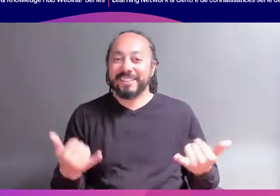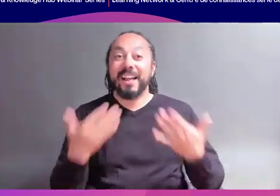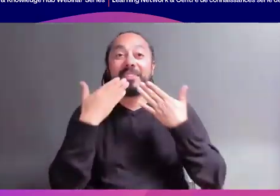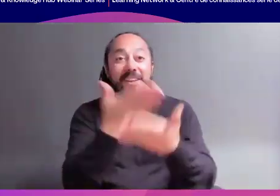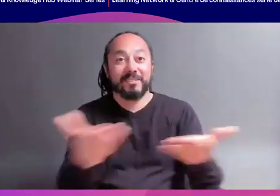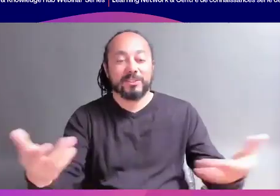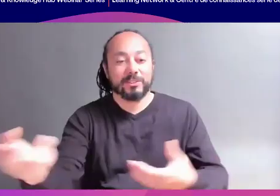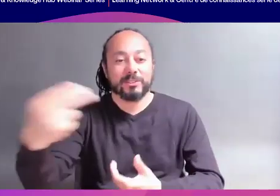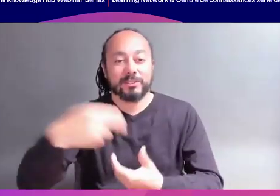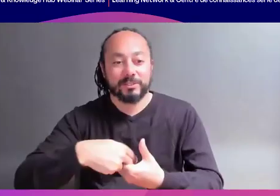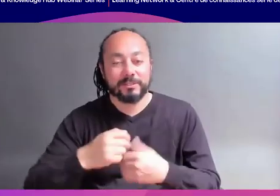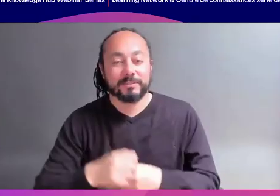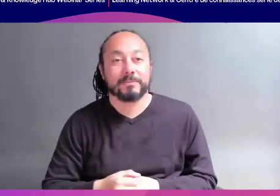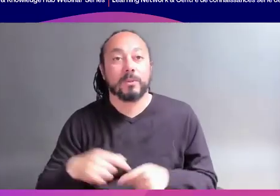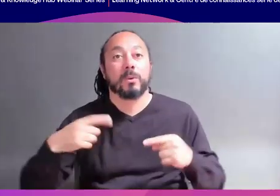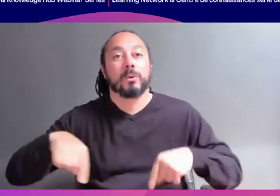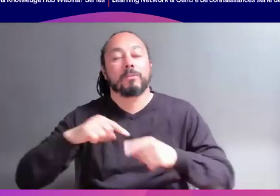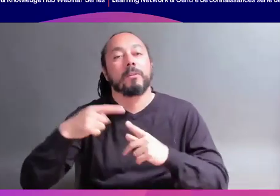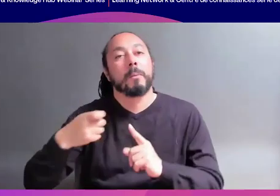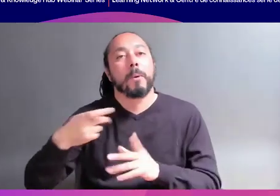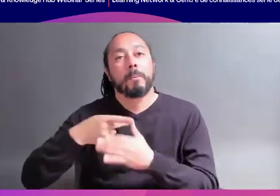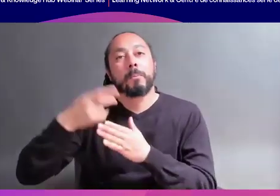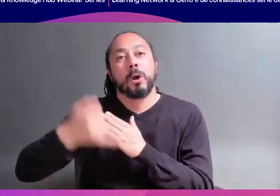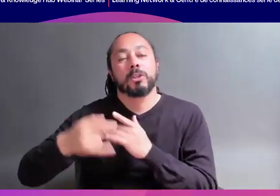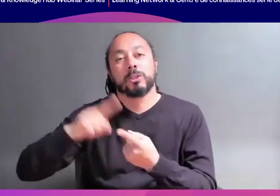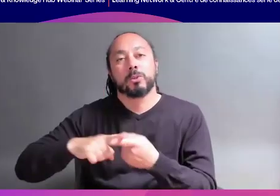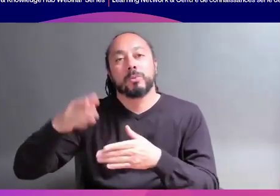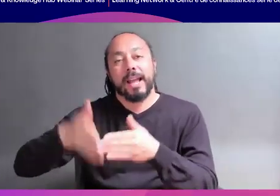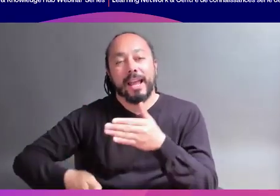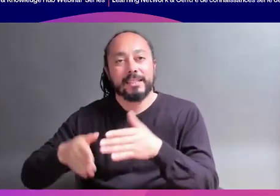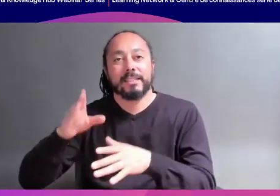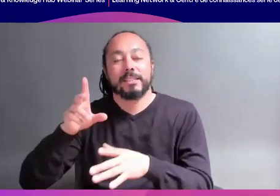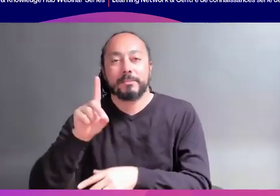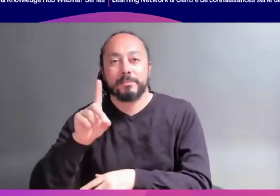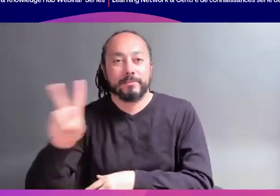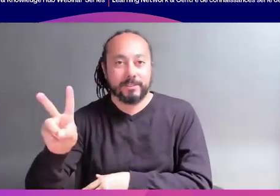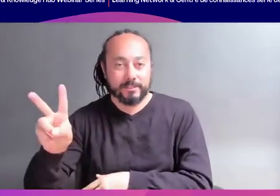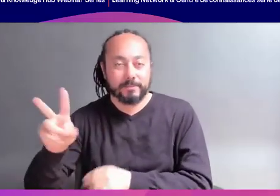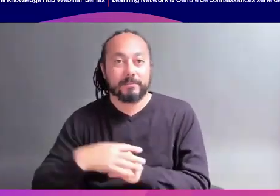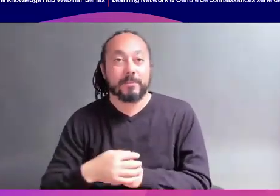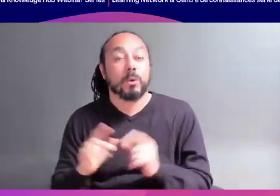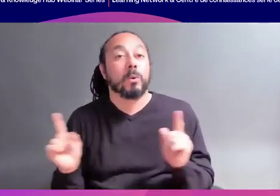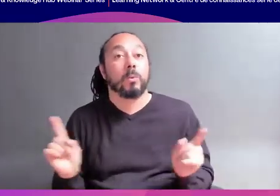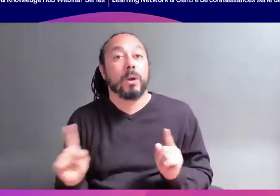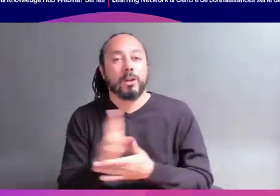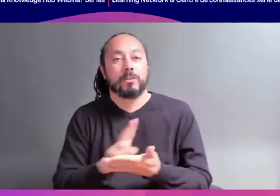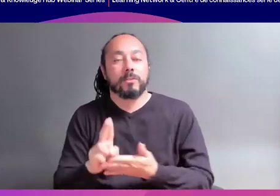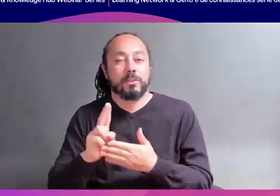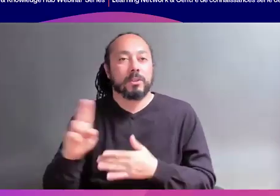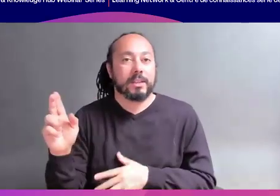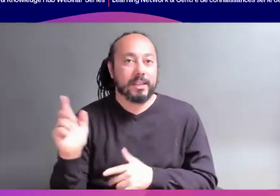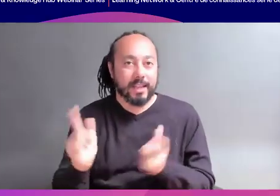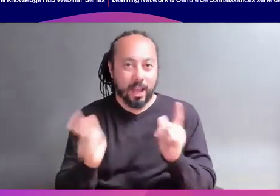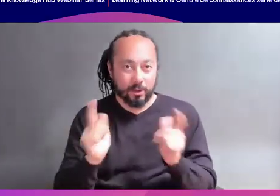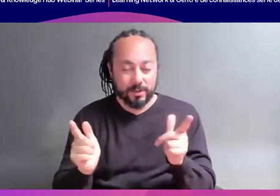from SHIFT, the Project to End Domestic Violence, and we're a primary prevention research hub at the University of Calgary's Faculty of Social